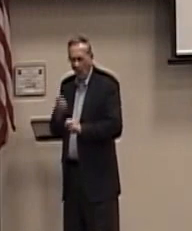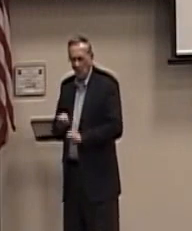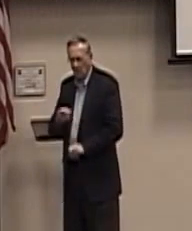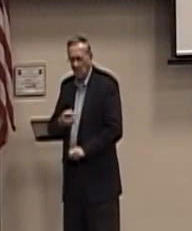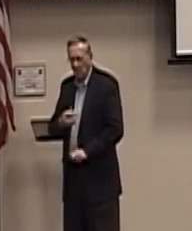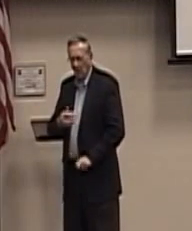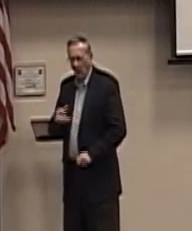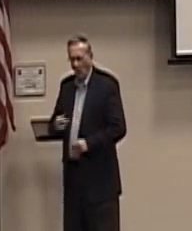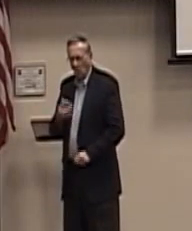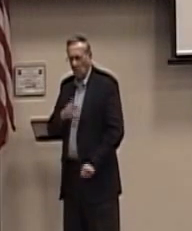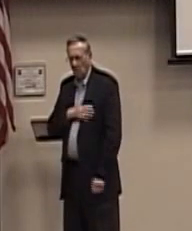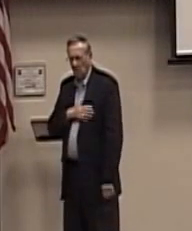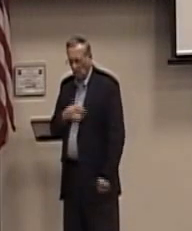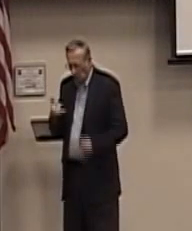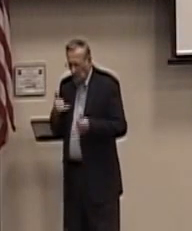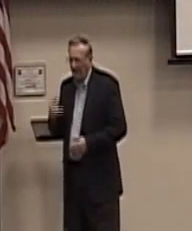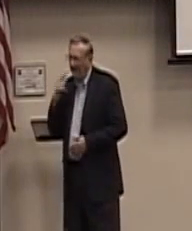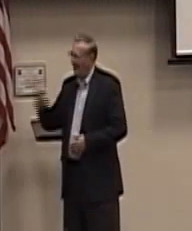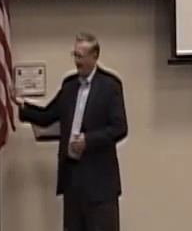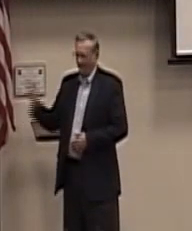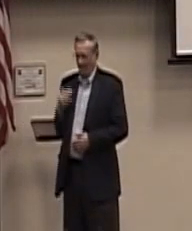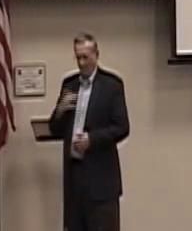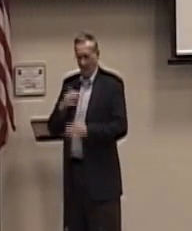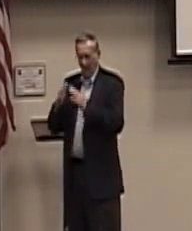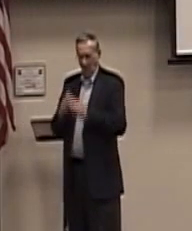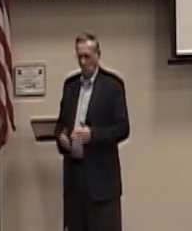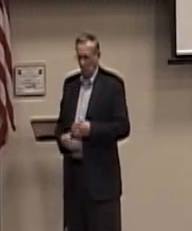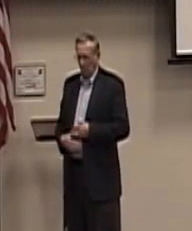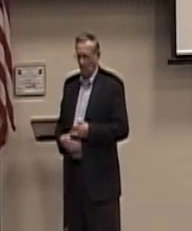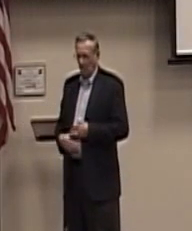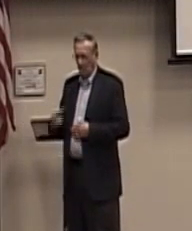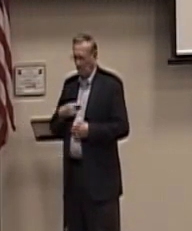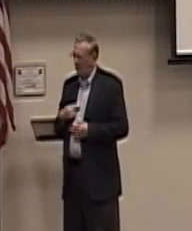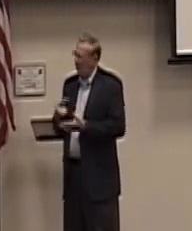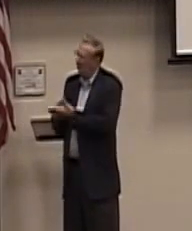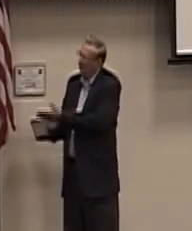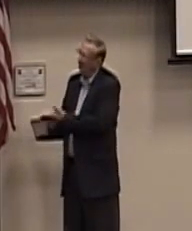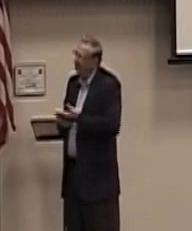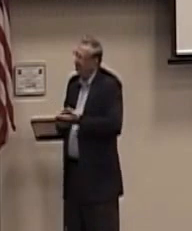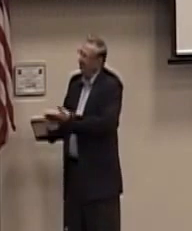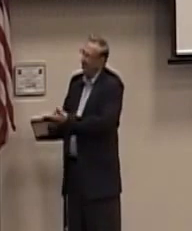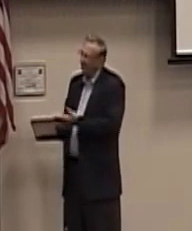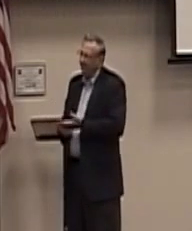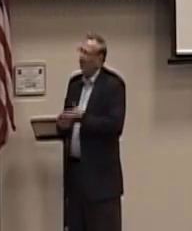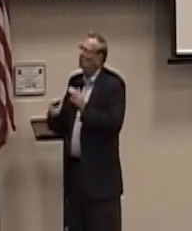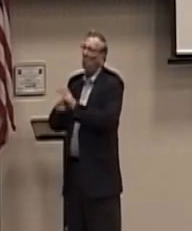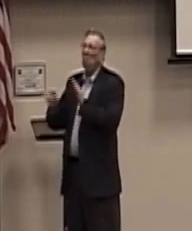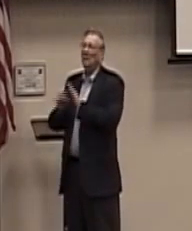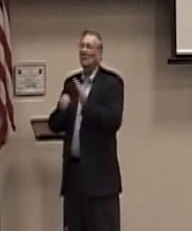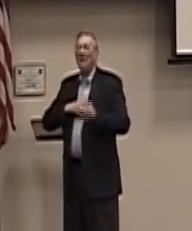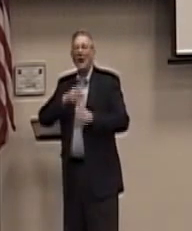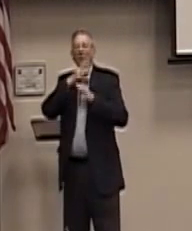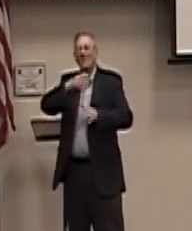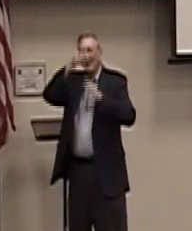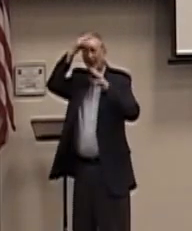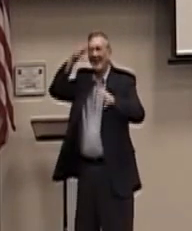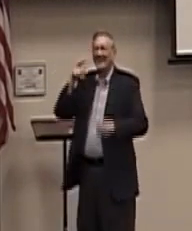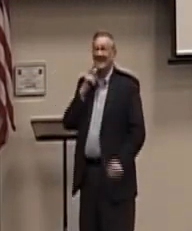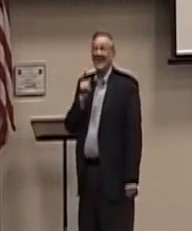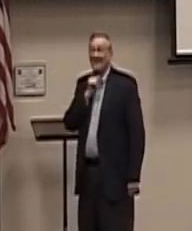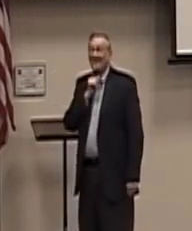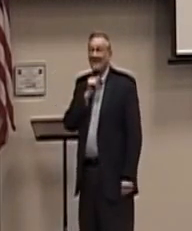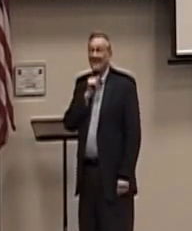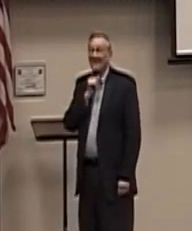hours. Today, the deaf came over to my house, and we got into talking. I showed them pictures of my grandma and my grandpa, the deaf